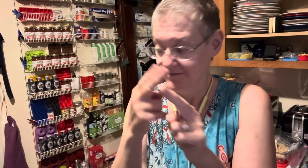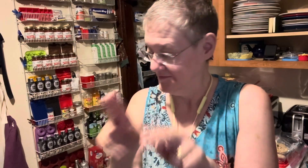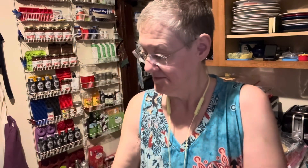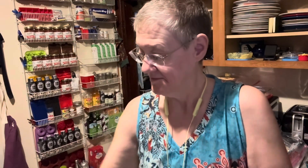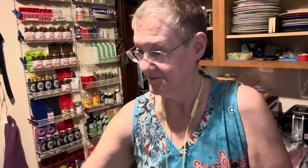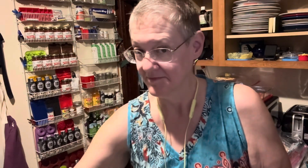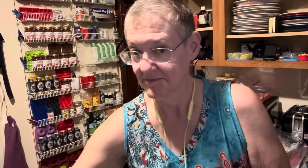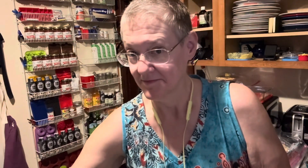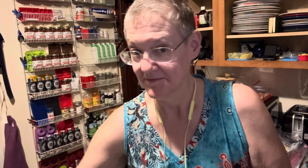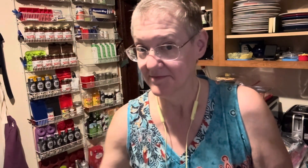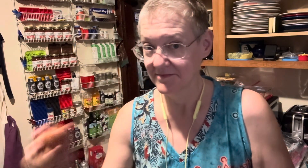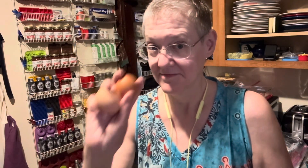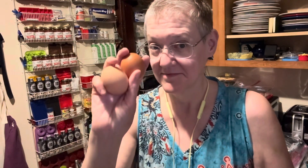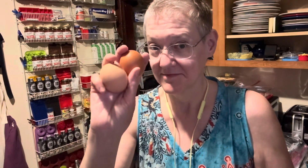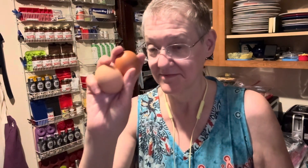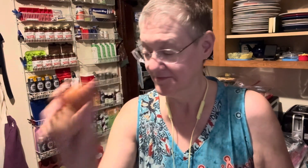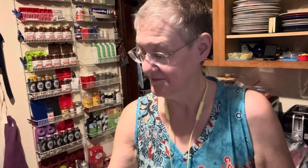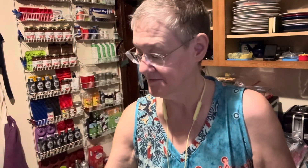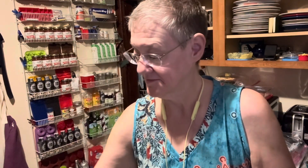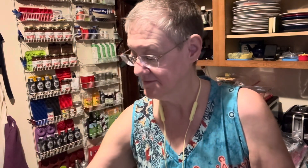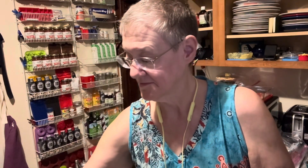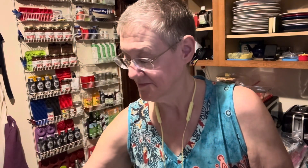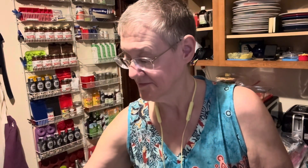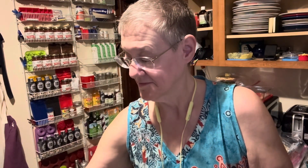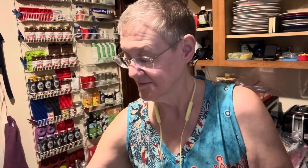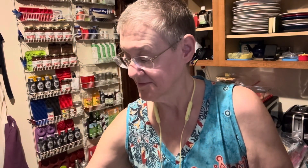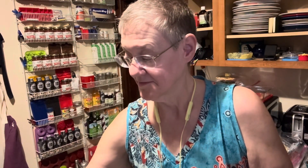I'm going to cook it with 2 scrambled eggs,